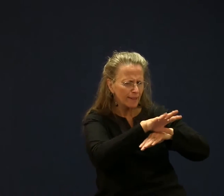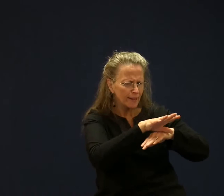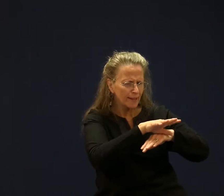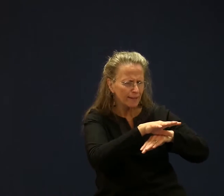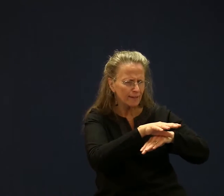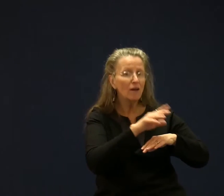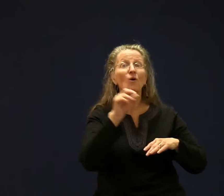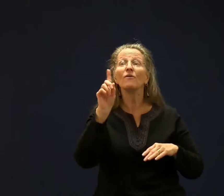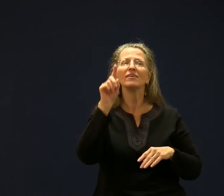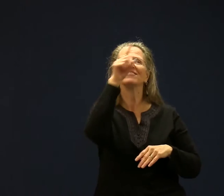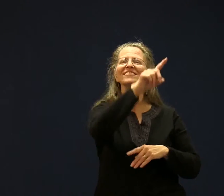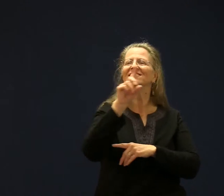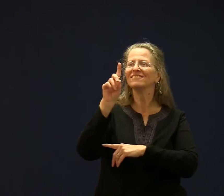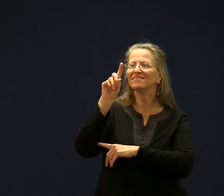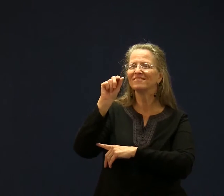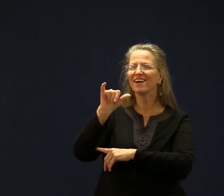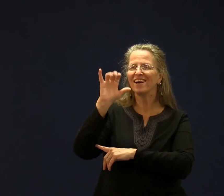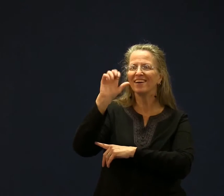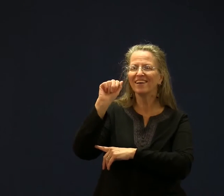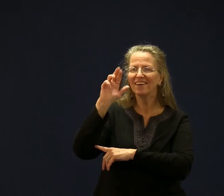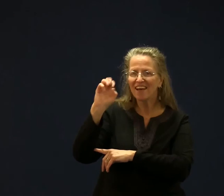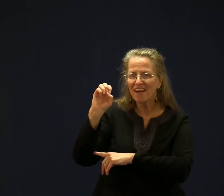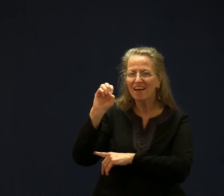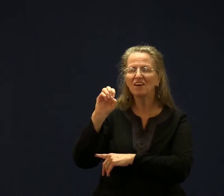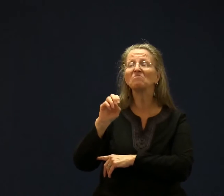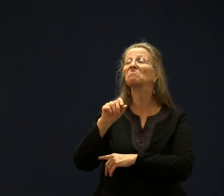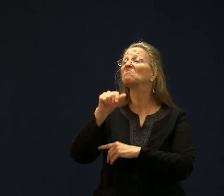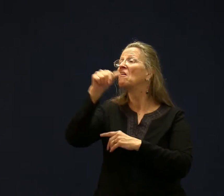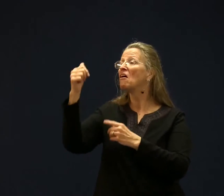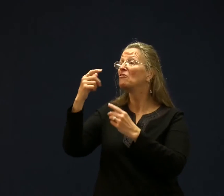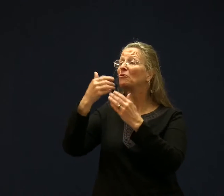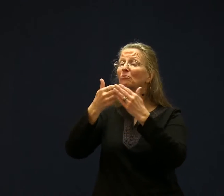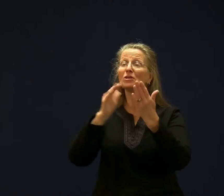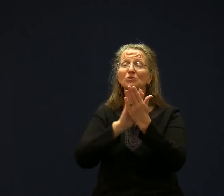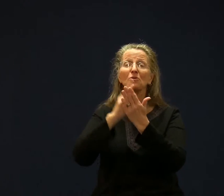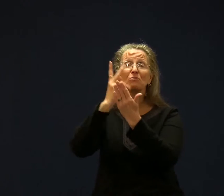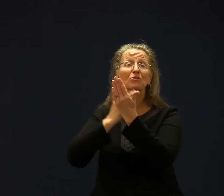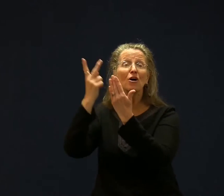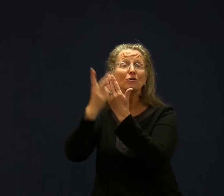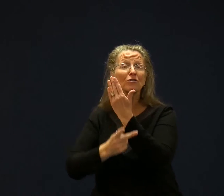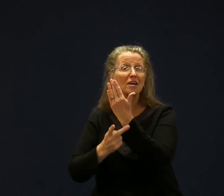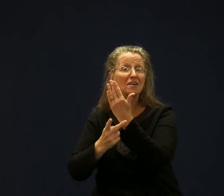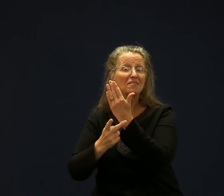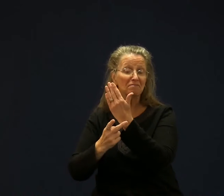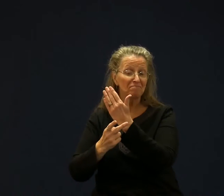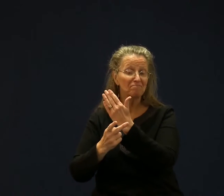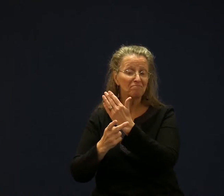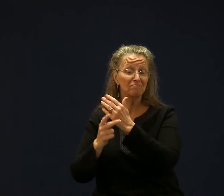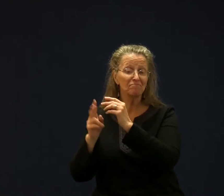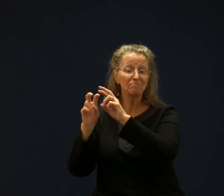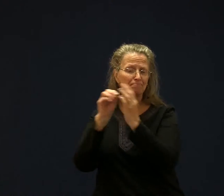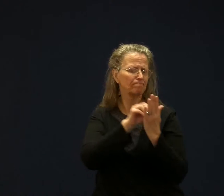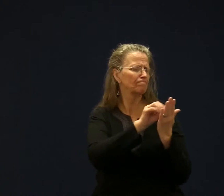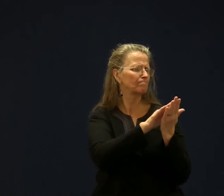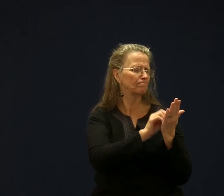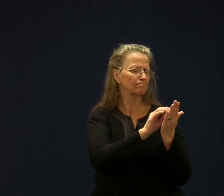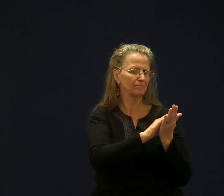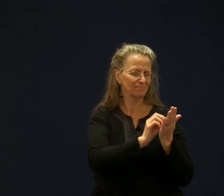observations, assessments, and consultations to daycares and other preschool